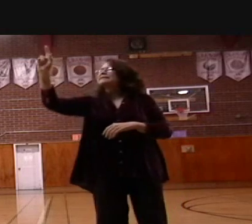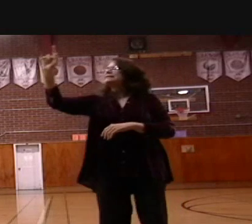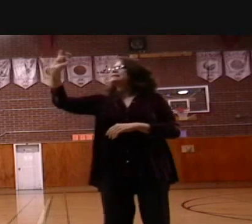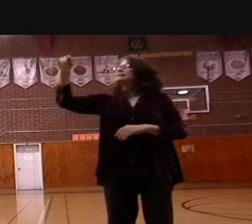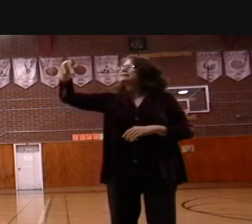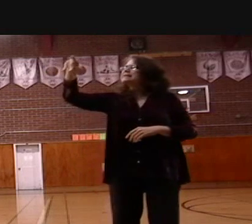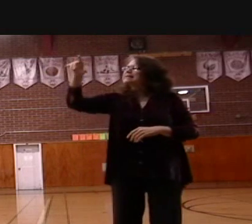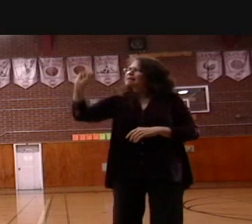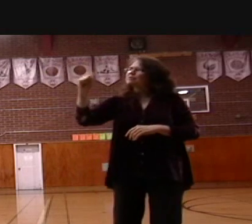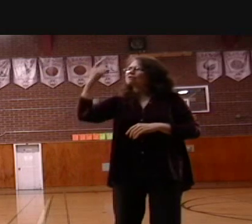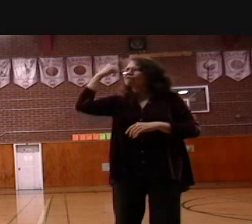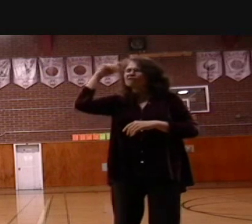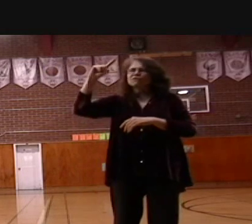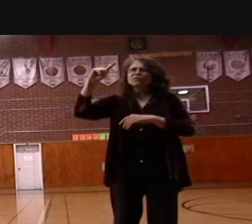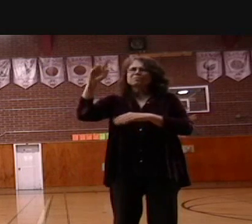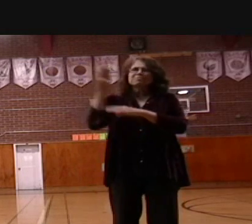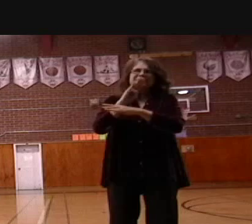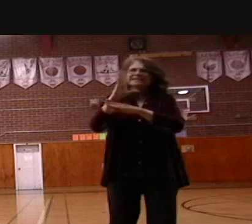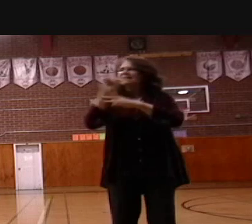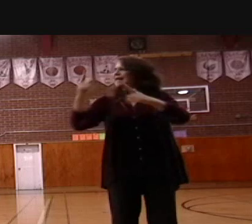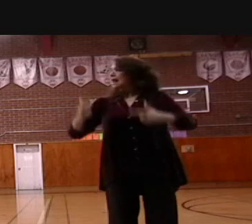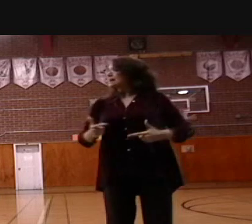Life from a Teen Entrepreneur.